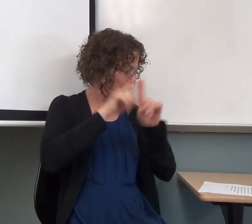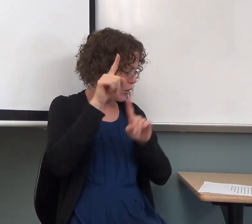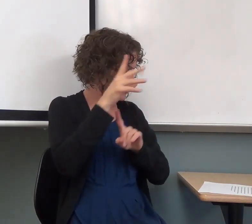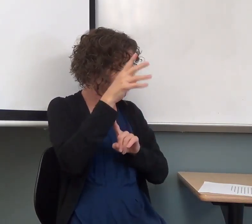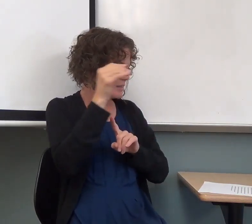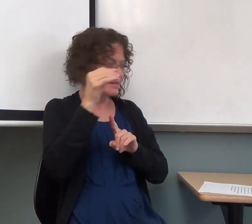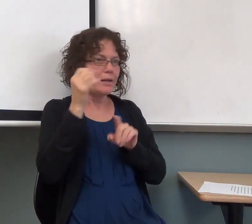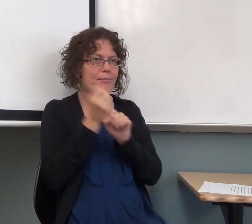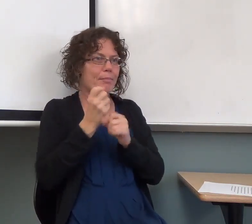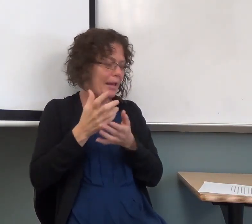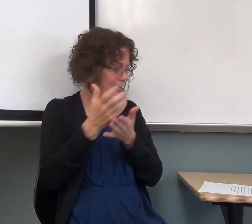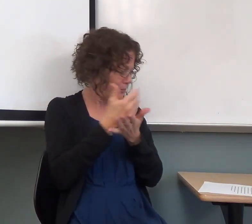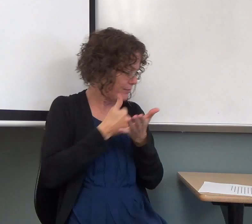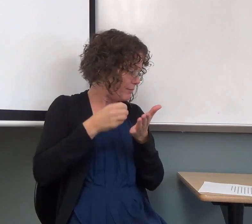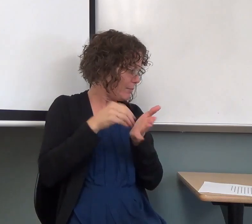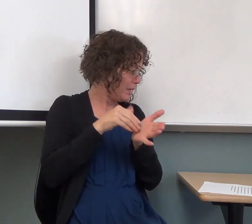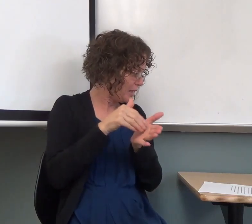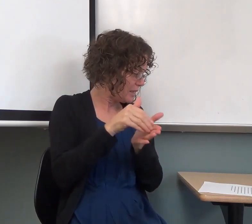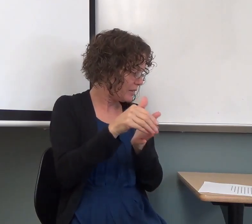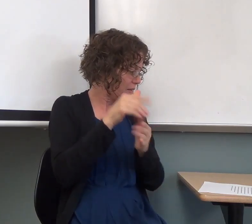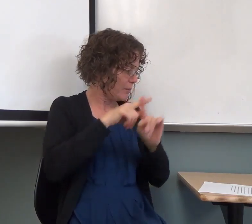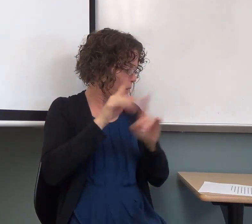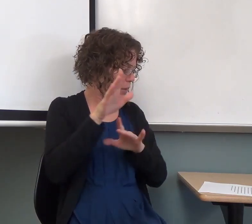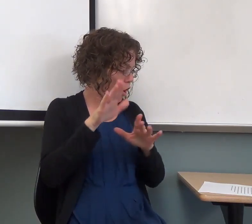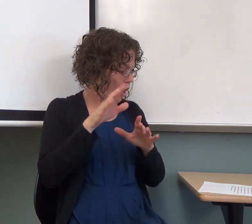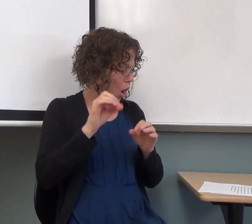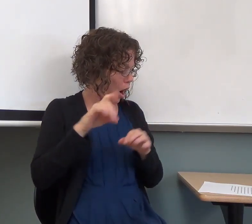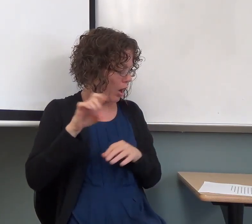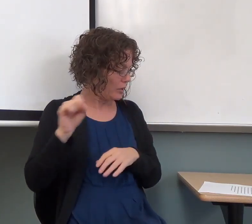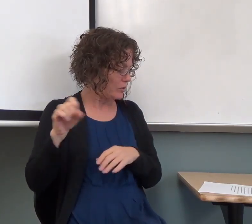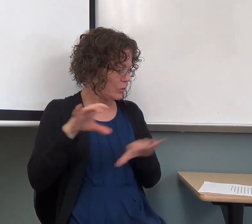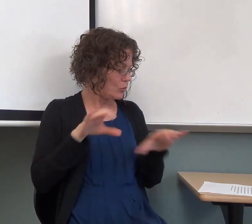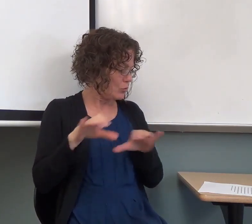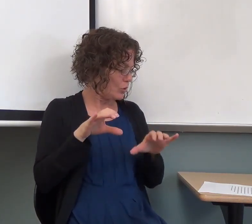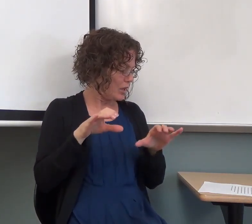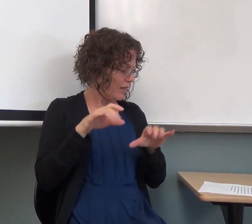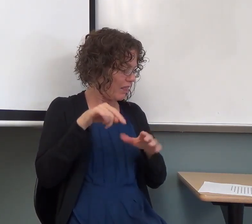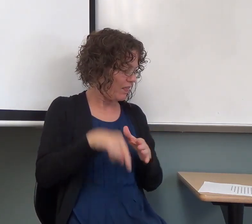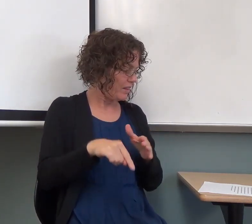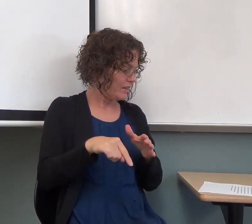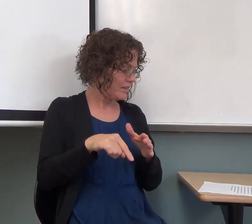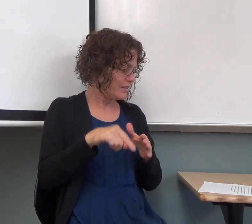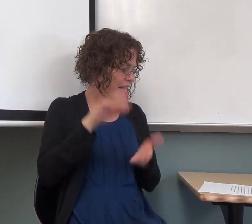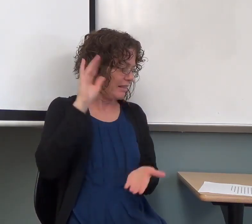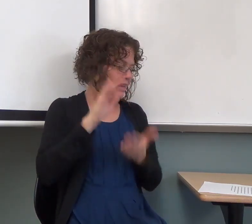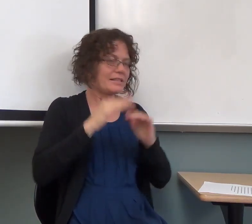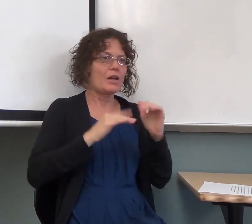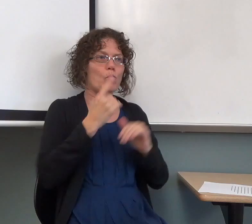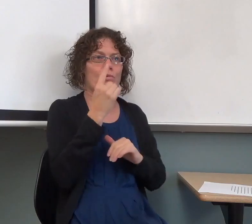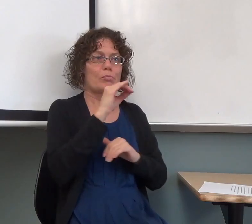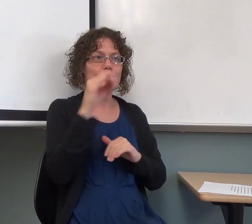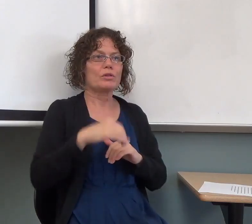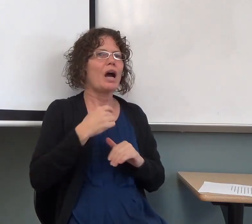doing this are less than 1%. Okay, now this was a little more complicated. I'm going to ask you to answer the question, okay? What's the subject of